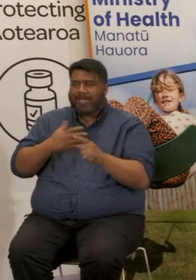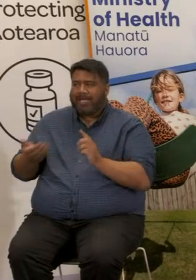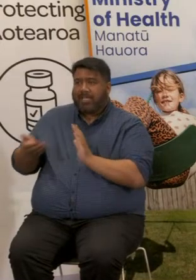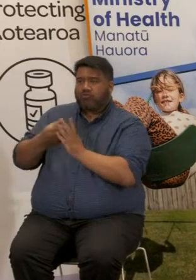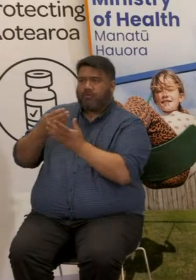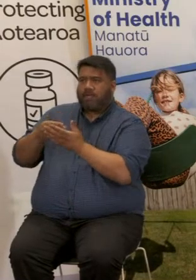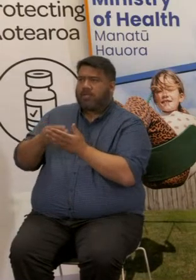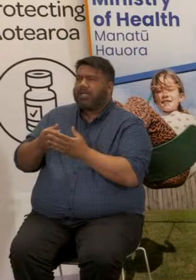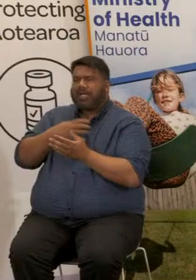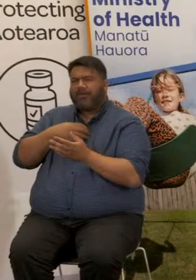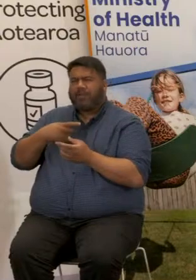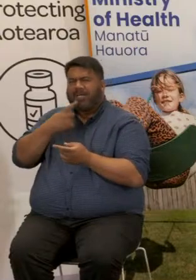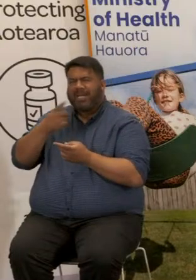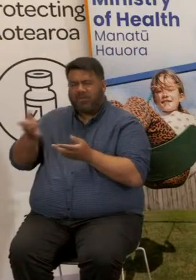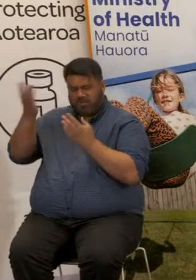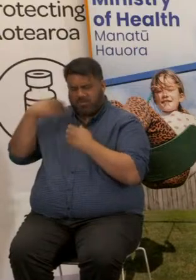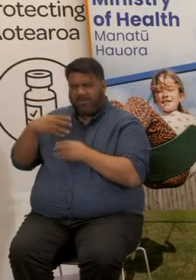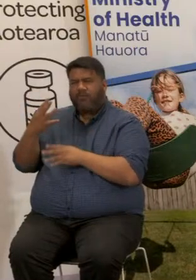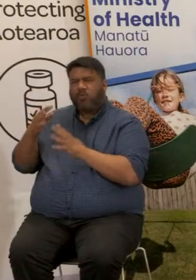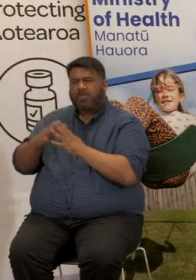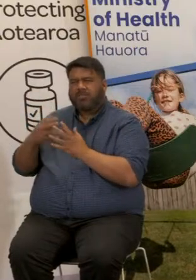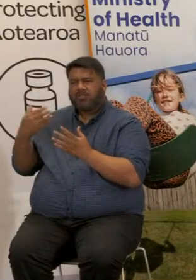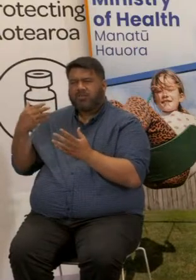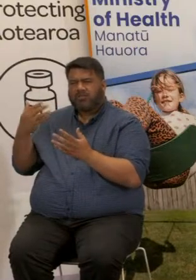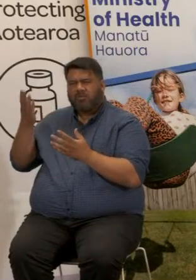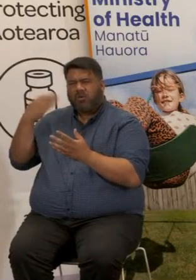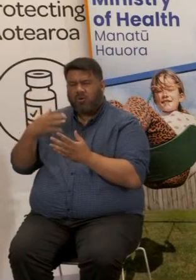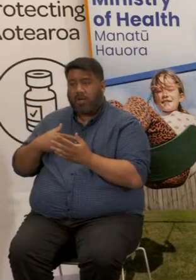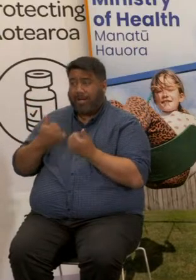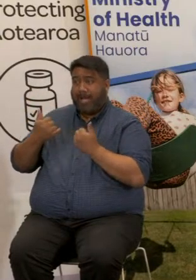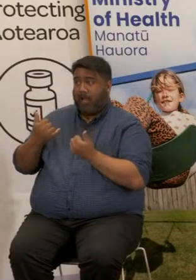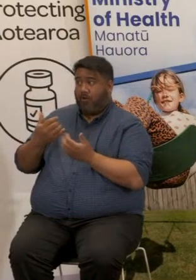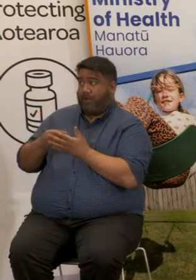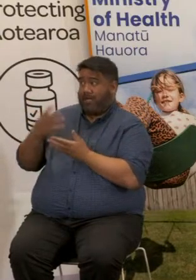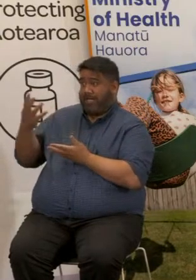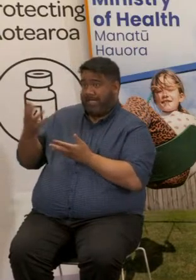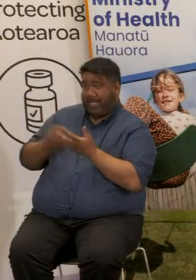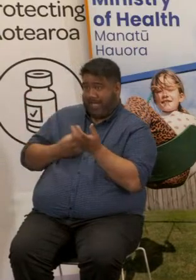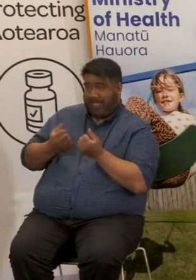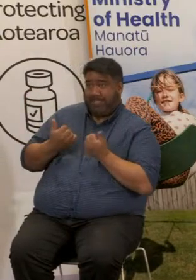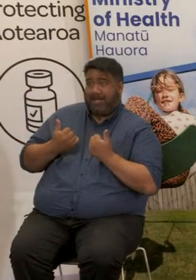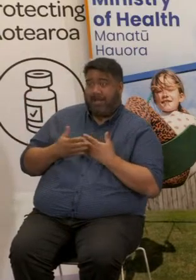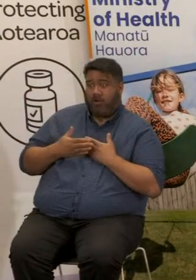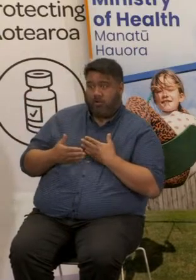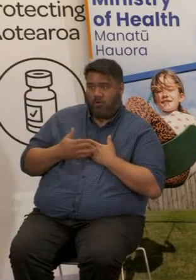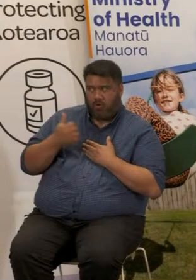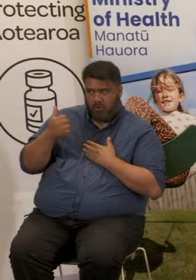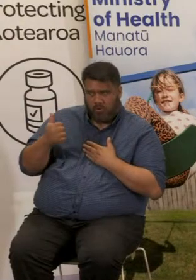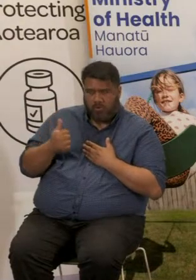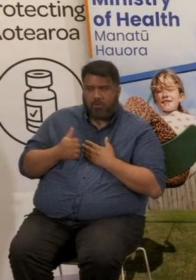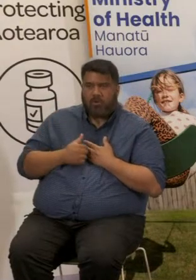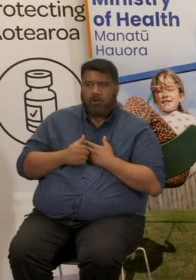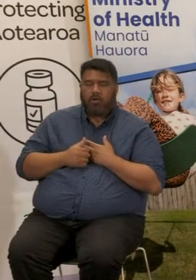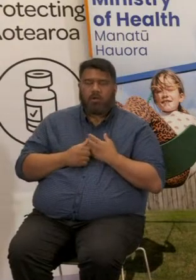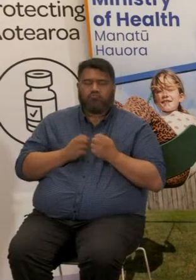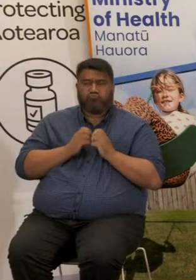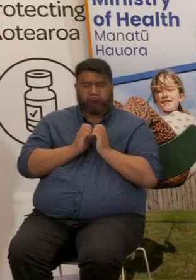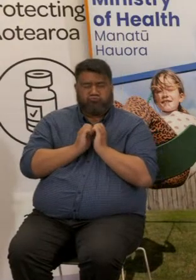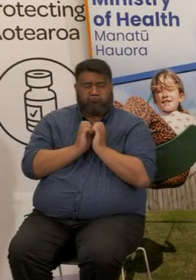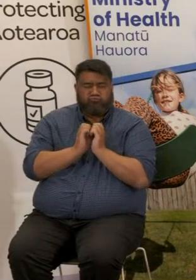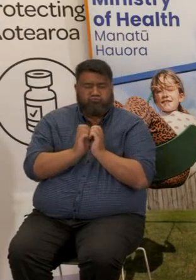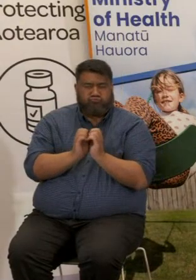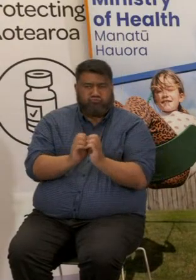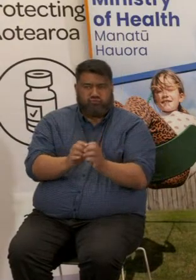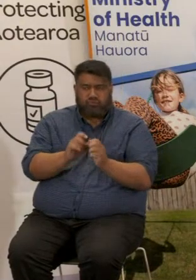it about 4 weeks ago, and some of that's flowing in now to some of the wraparound supports that they needed. We had a really big health effort in that